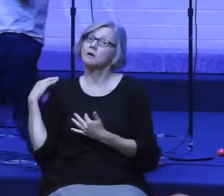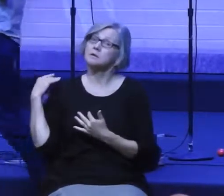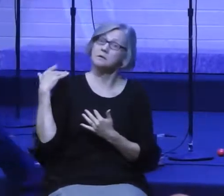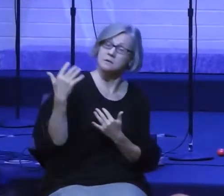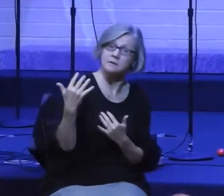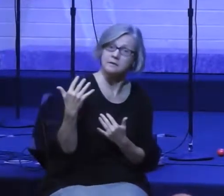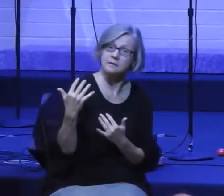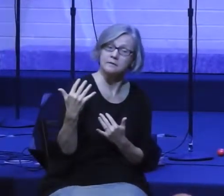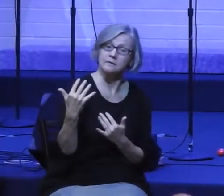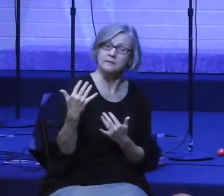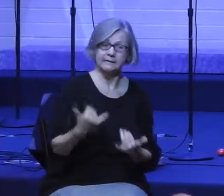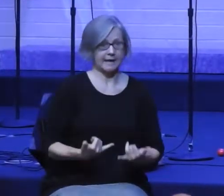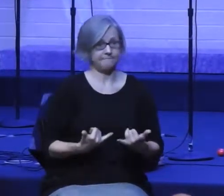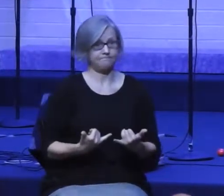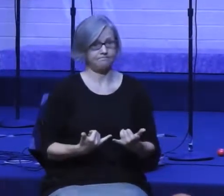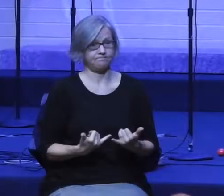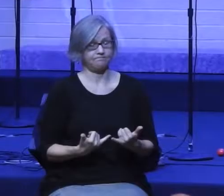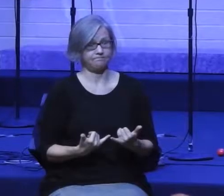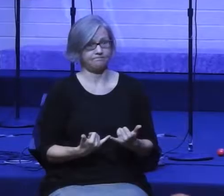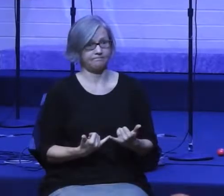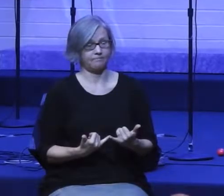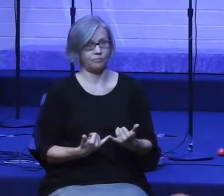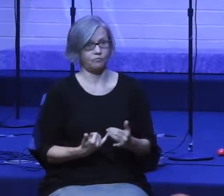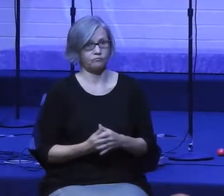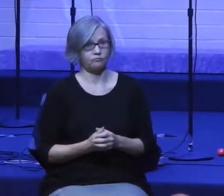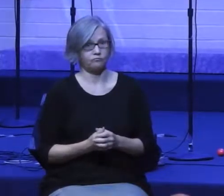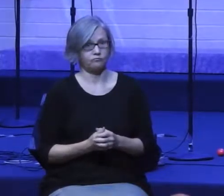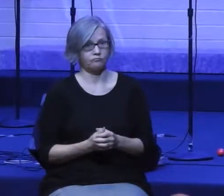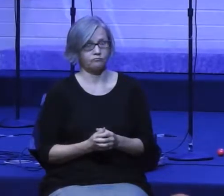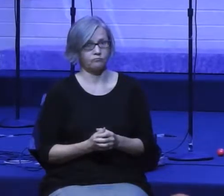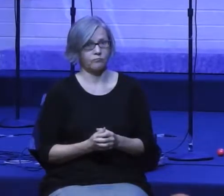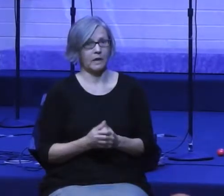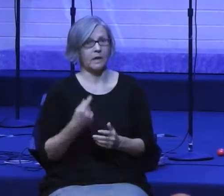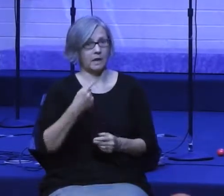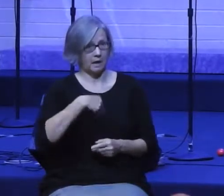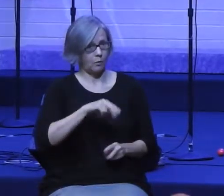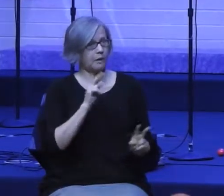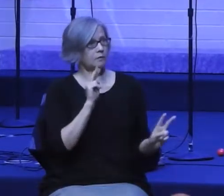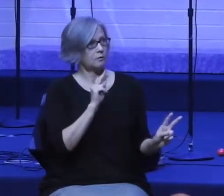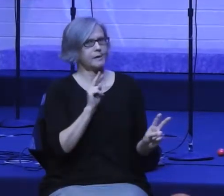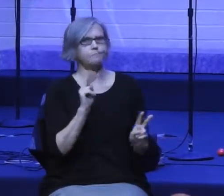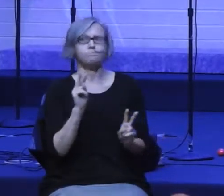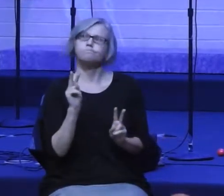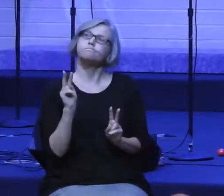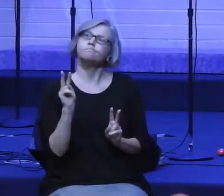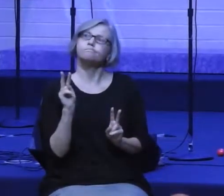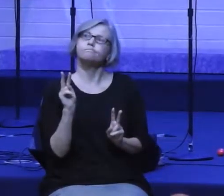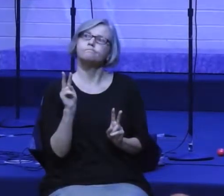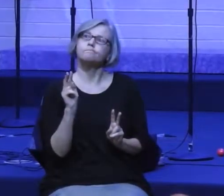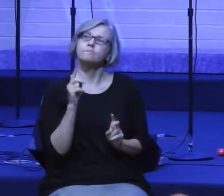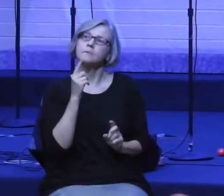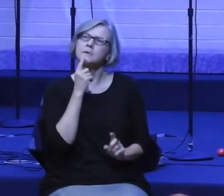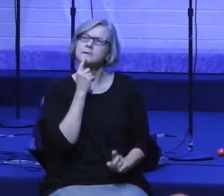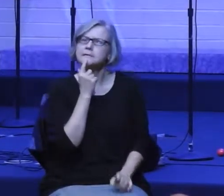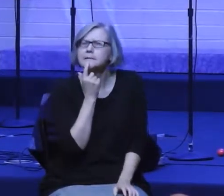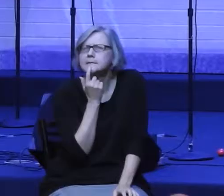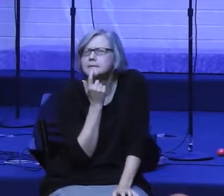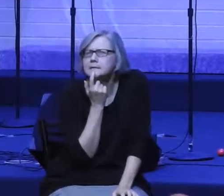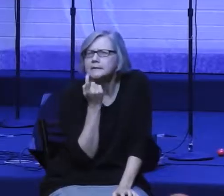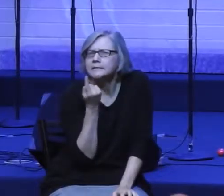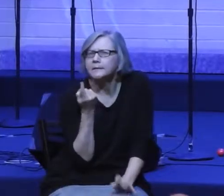all good. All of it. Everything. God looked at everything that he made and he said, it's all